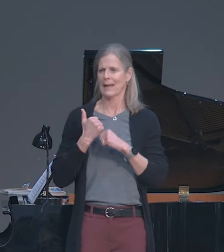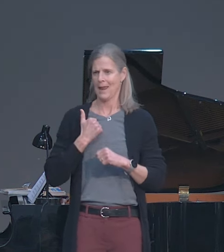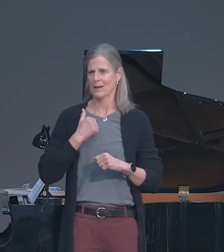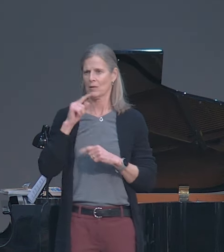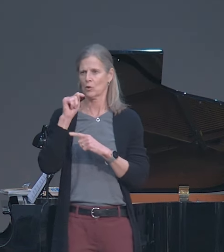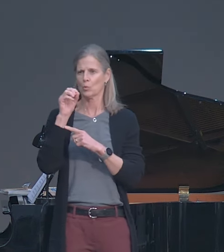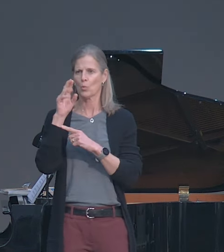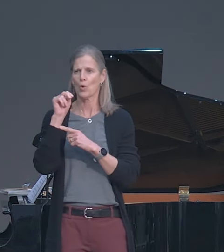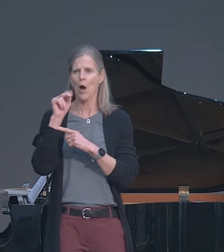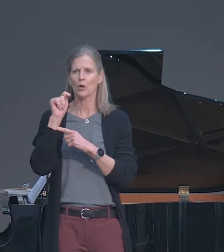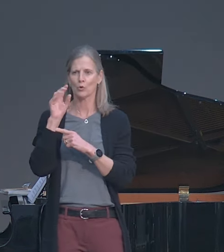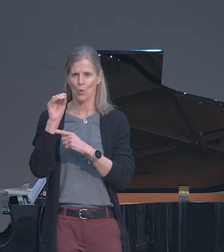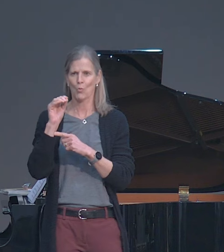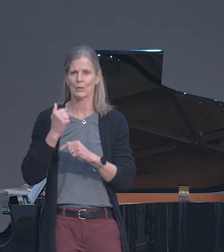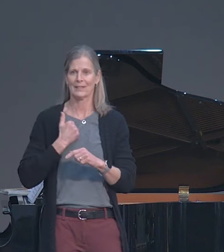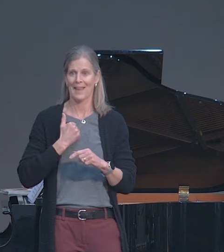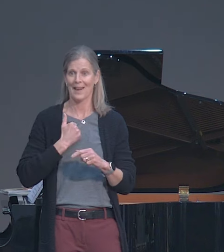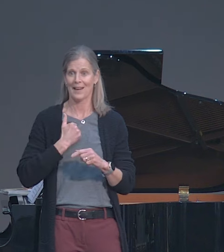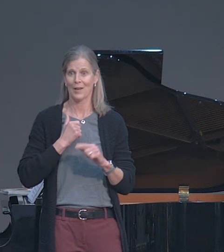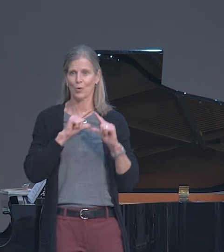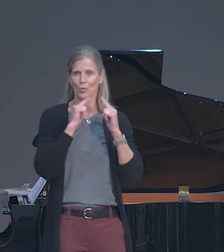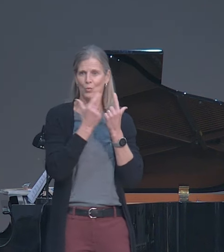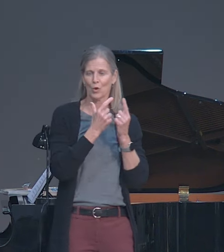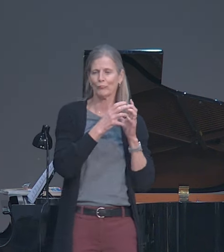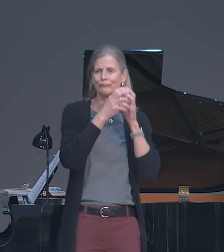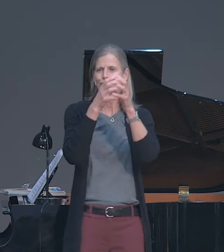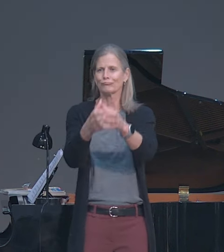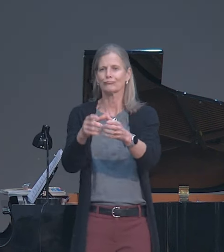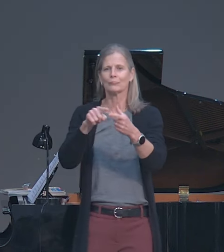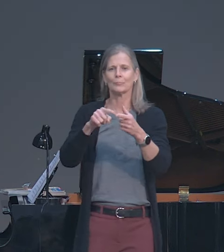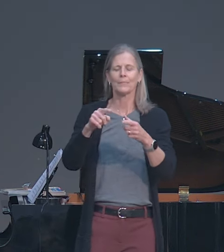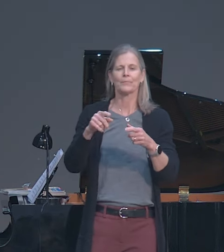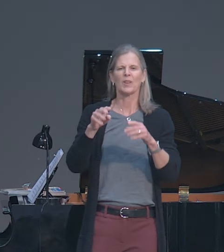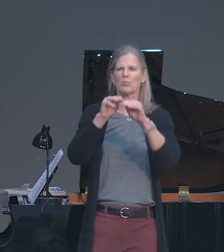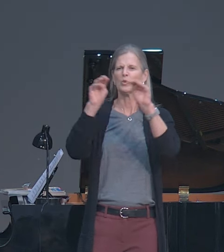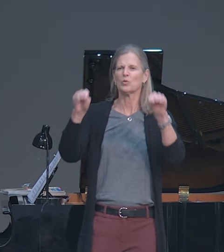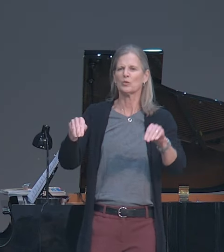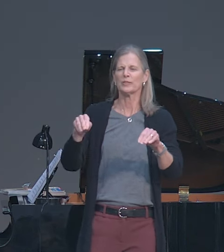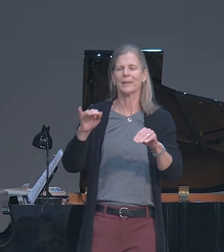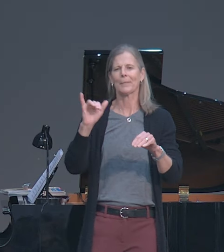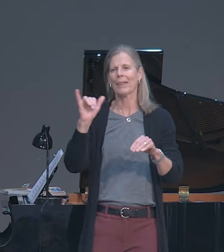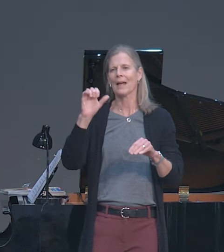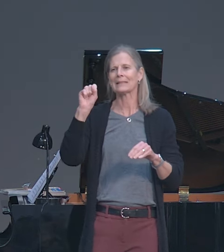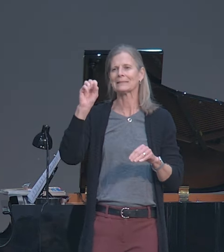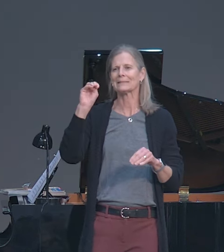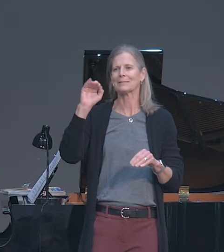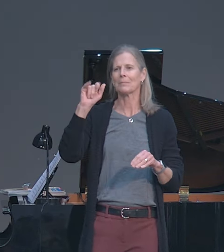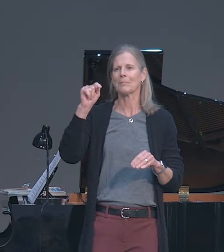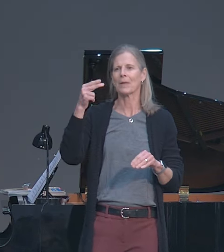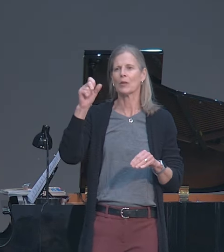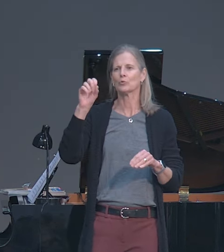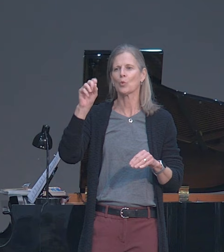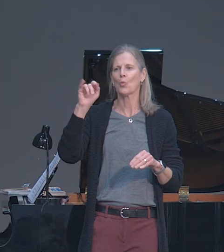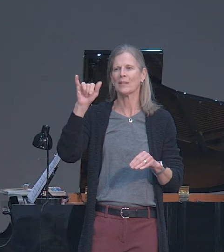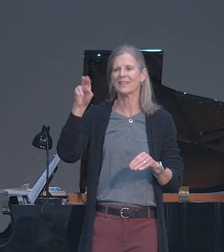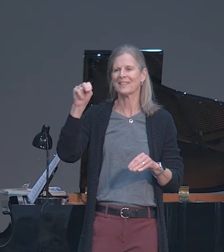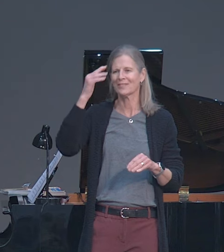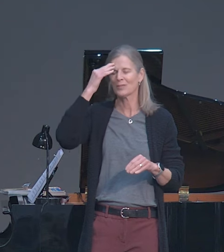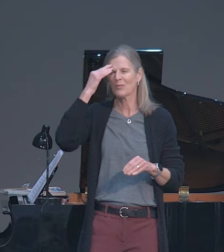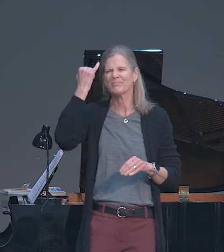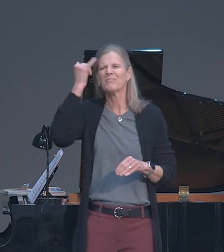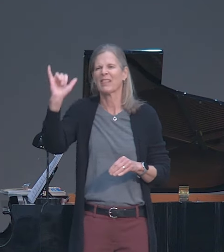Canada, and a group of us went to what was sort of the Canadian version of our Smithsonian